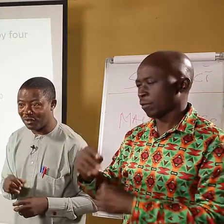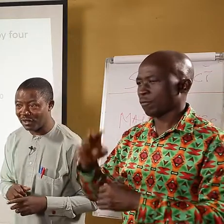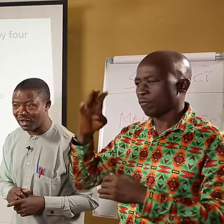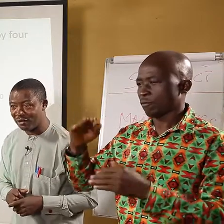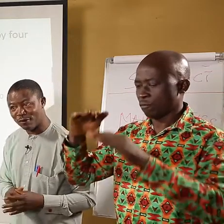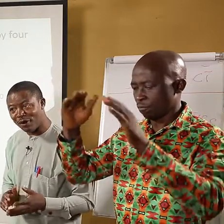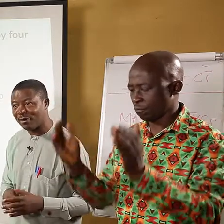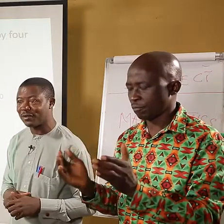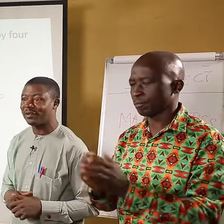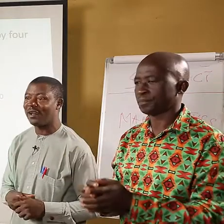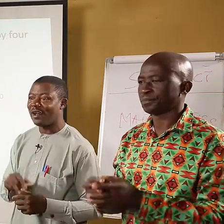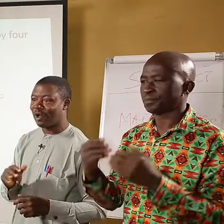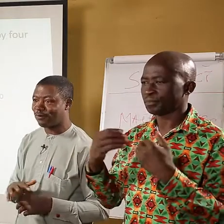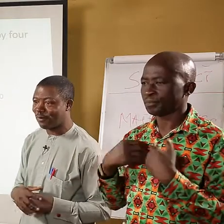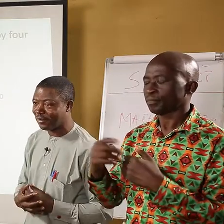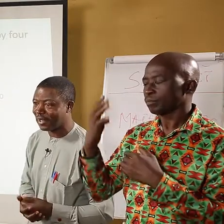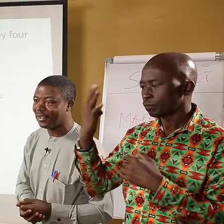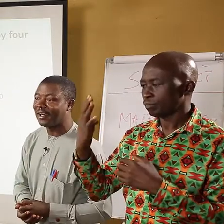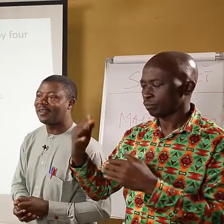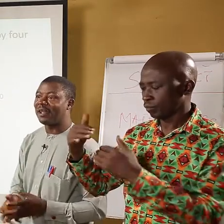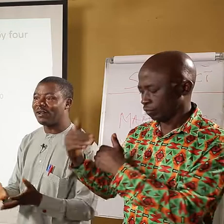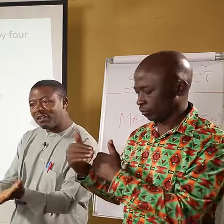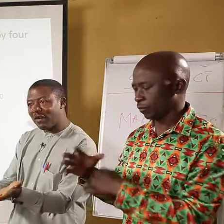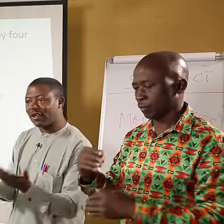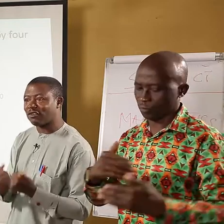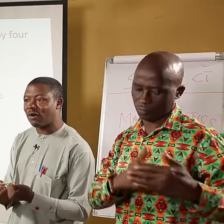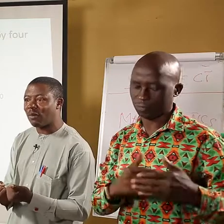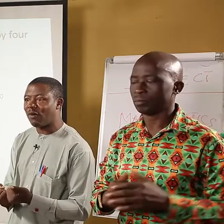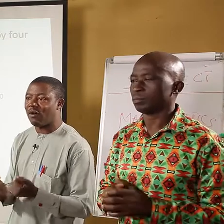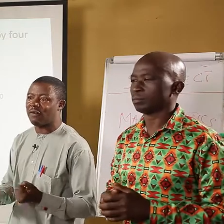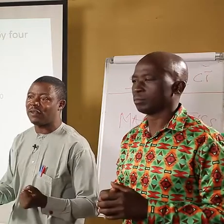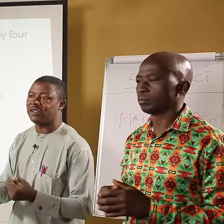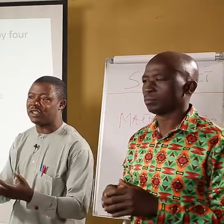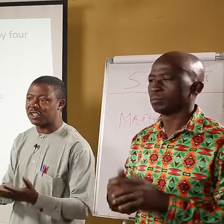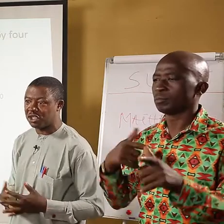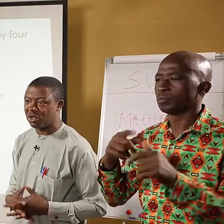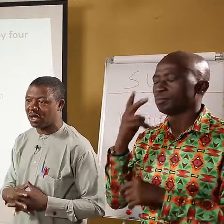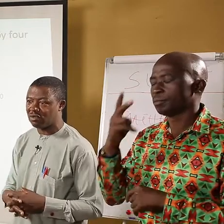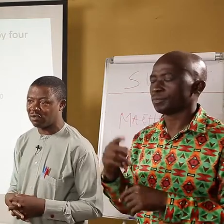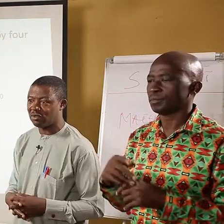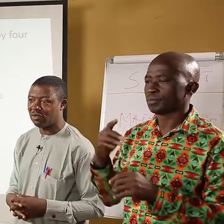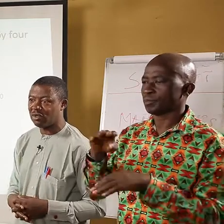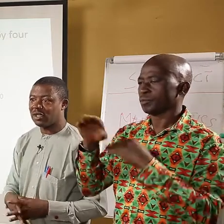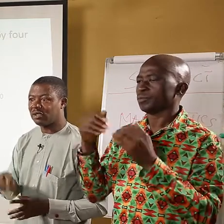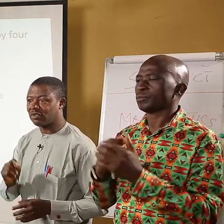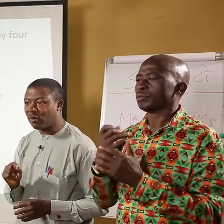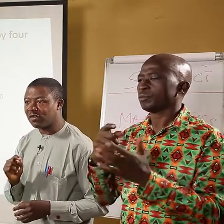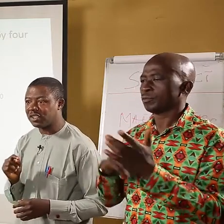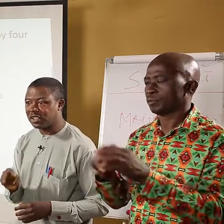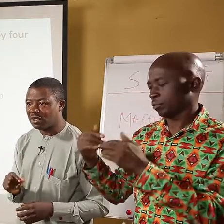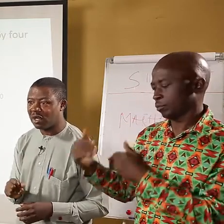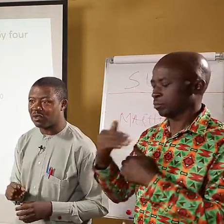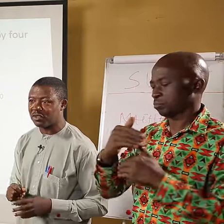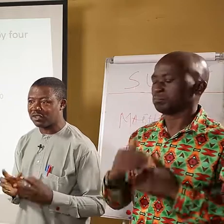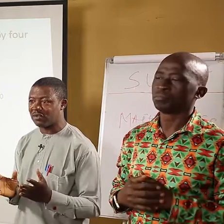The polygon has 4 angles and 4 sides. Now let's find the sum of its interior angle. The sum of